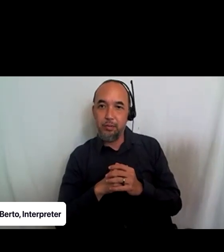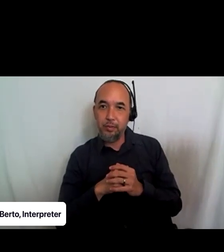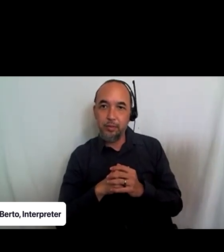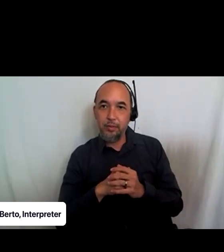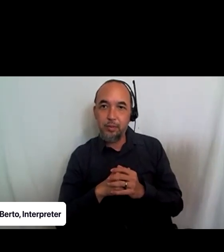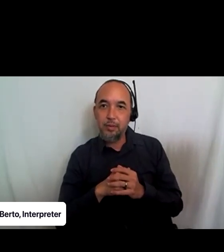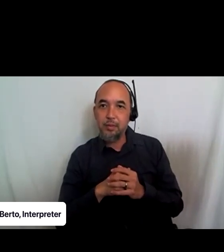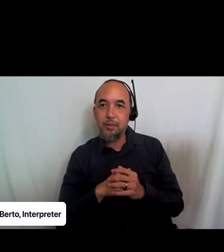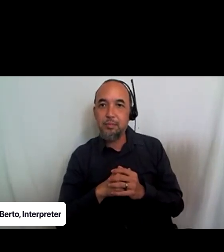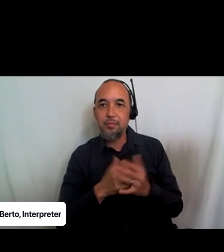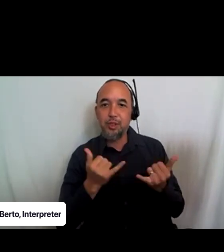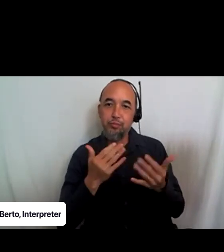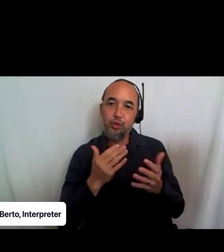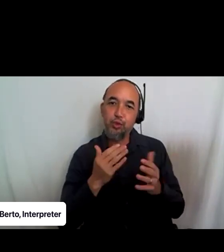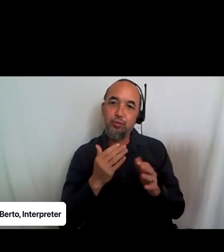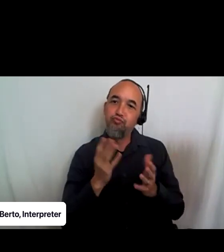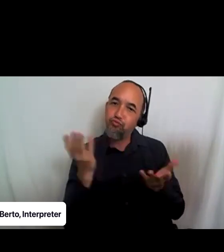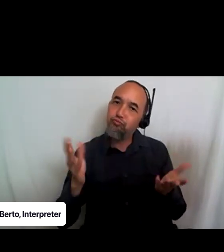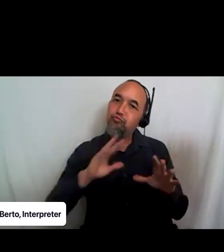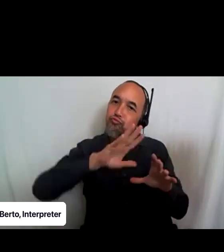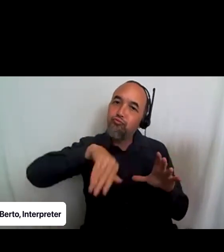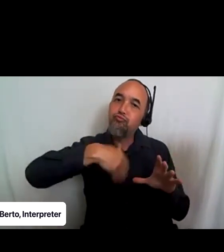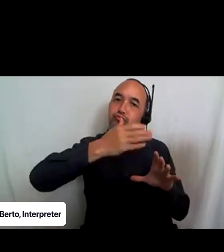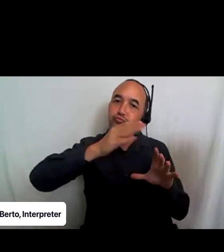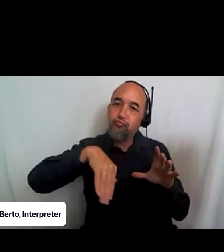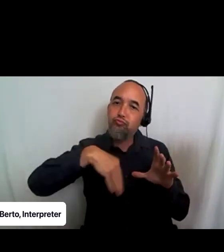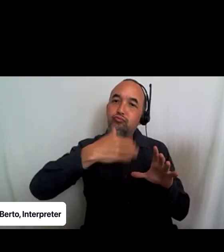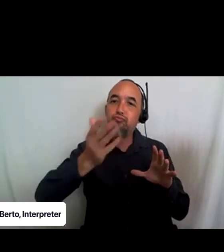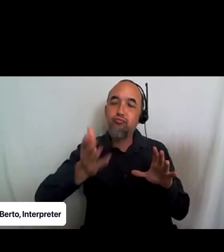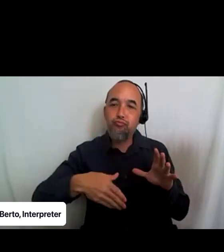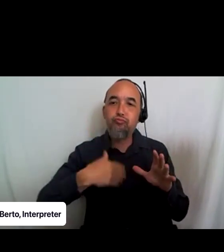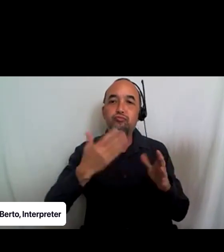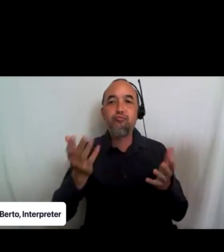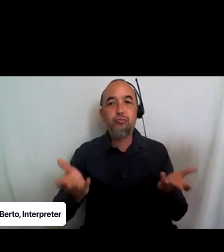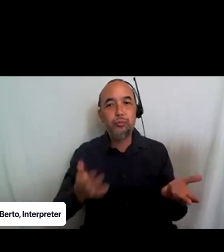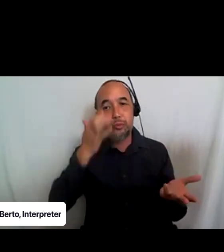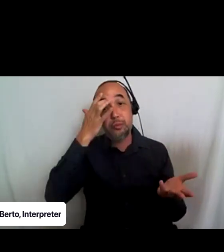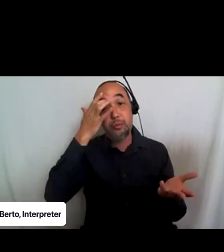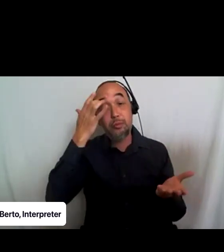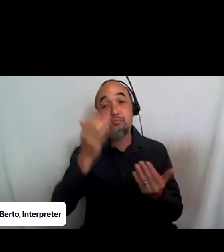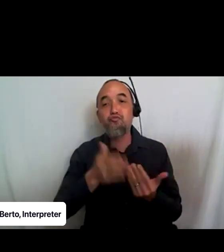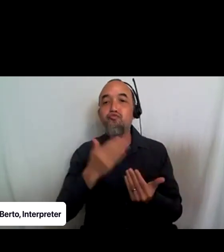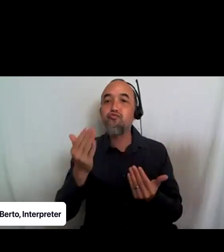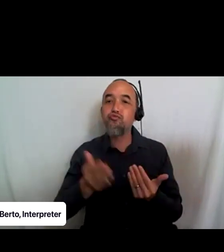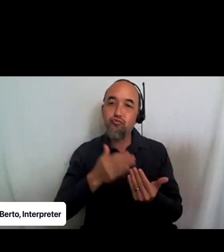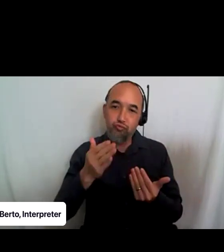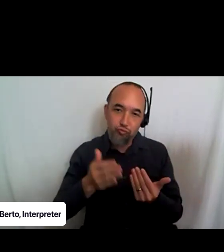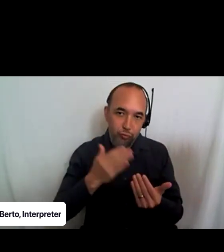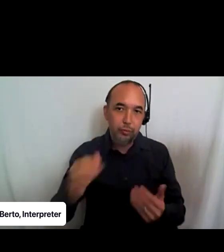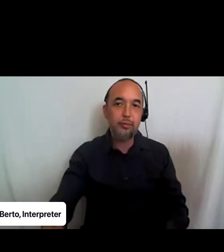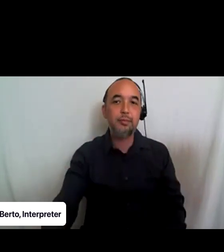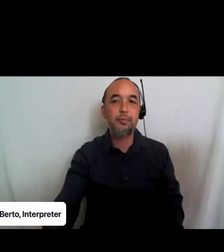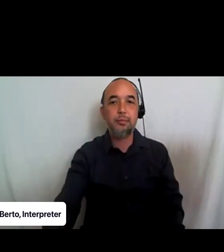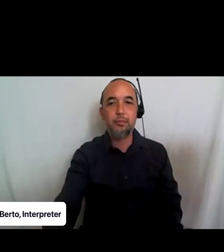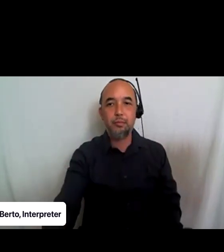And just gently mix that all together so the pasta is fully coated with